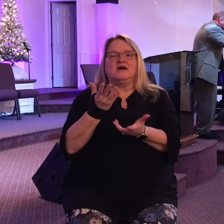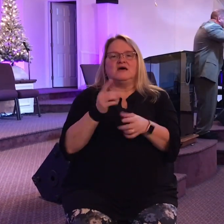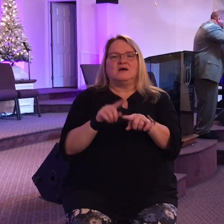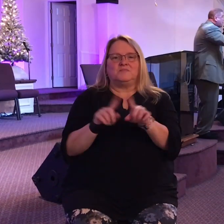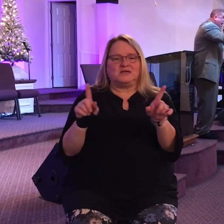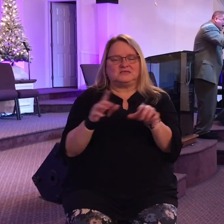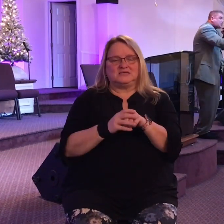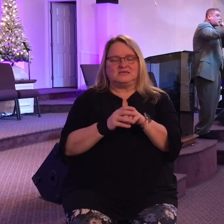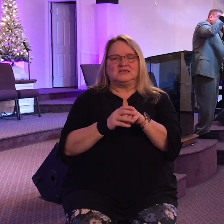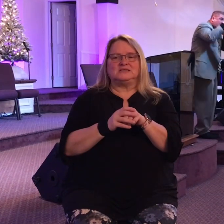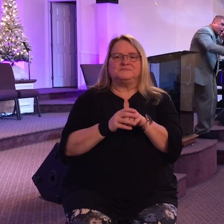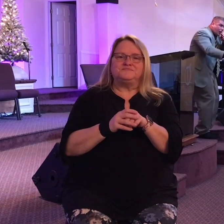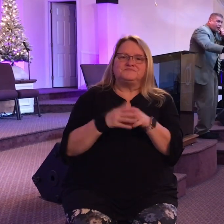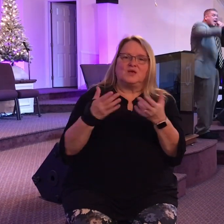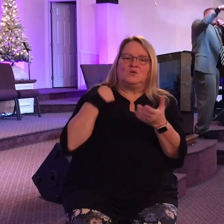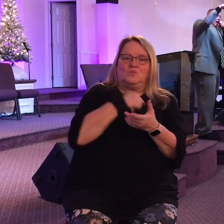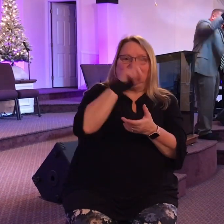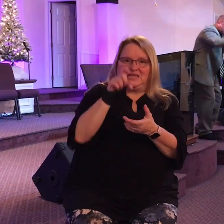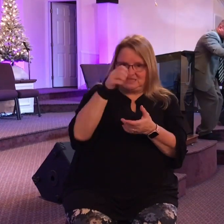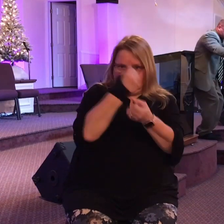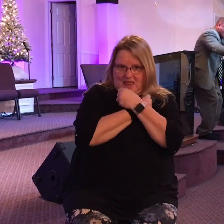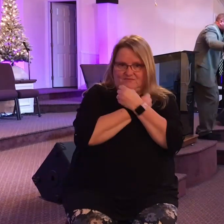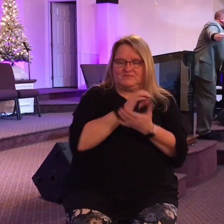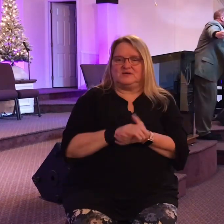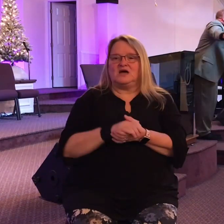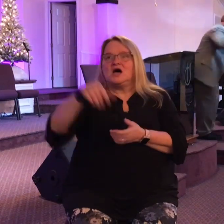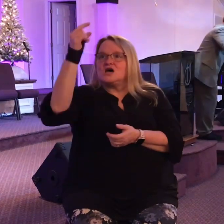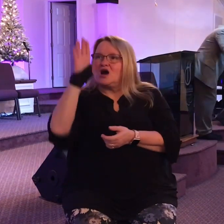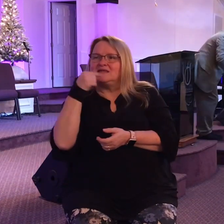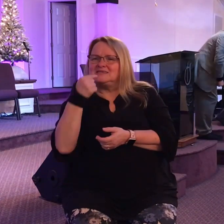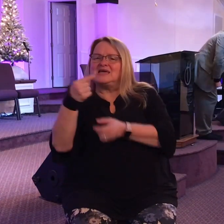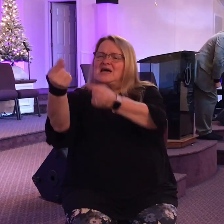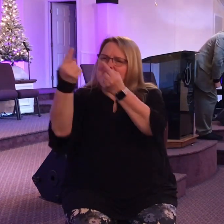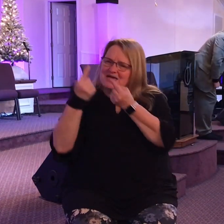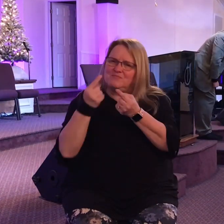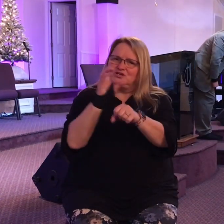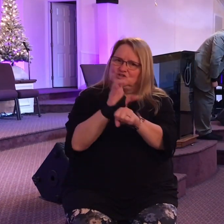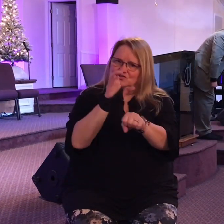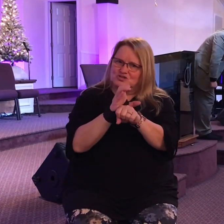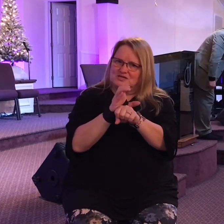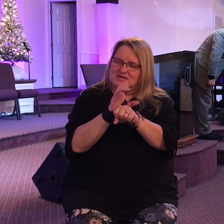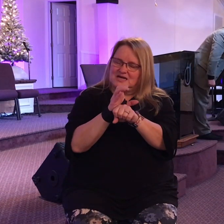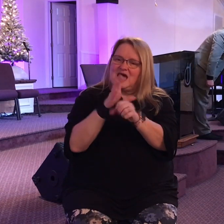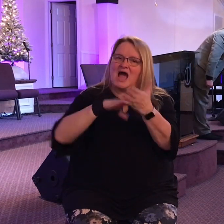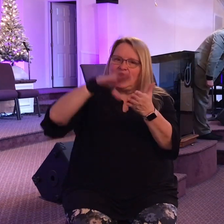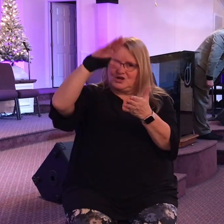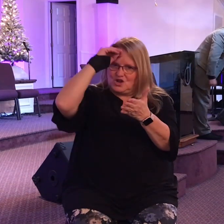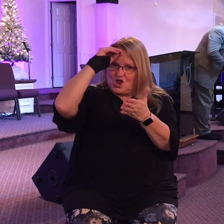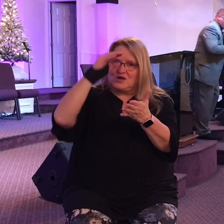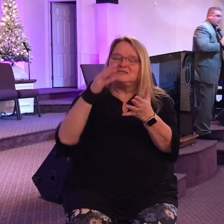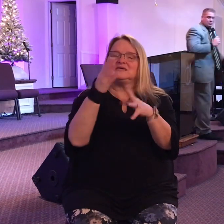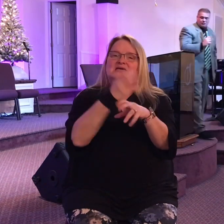it's staying in the house where you learn the exercise of getting along with people, even when they're hard